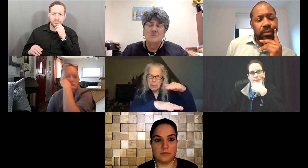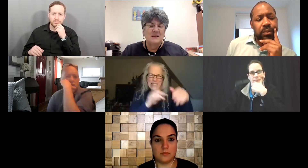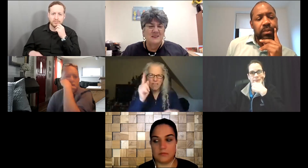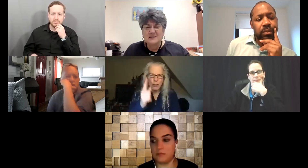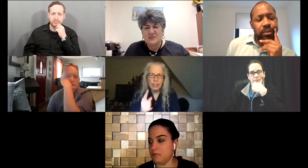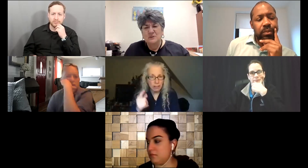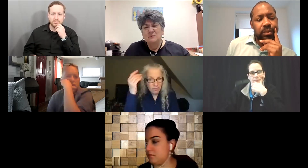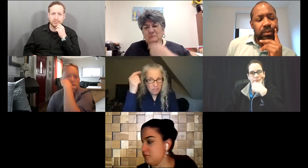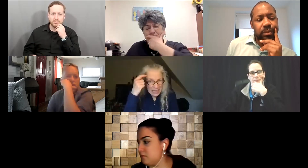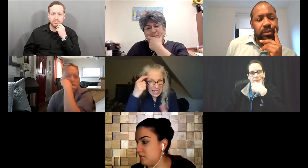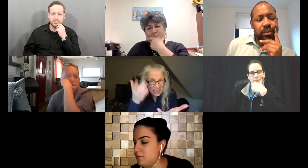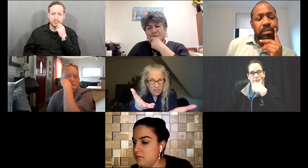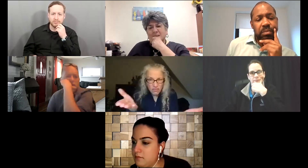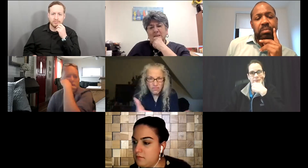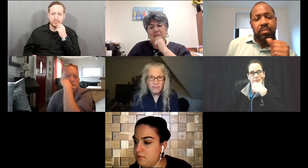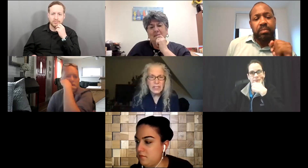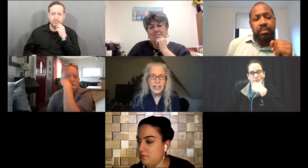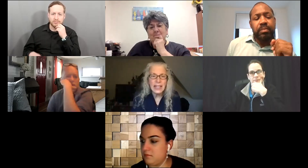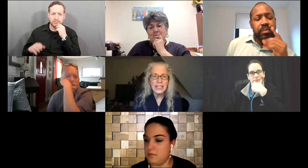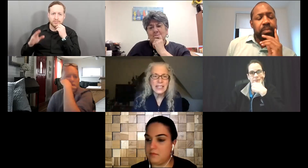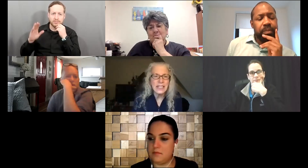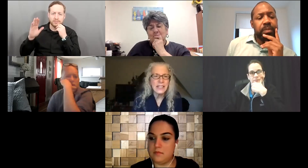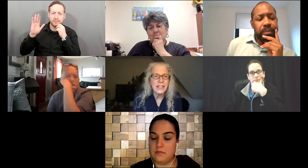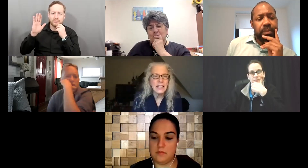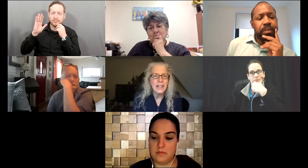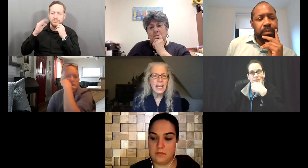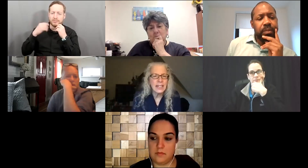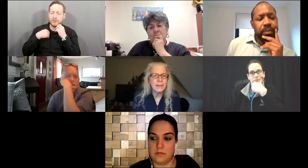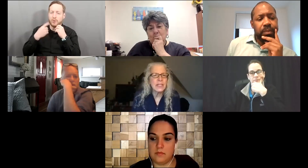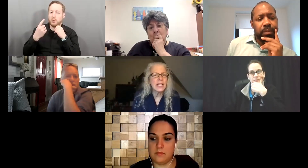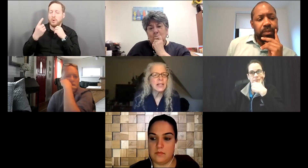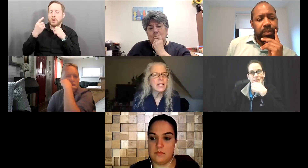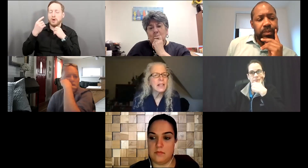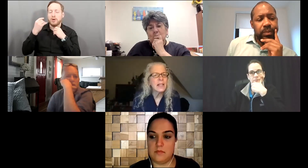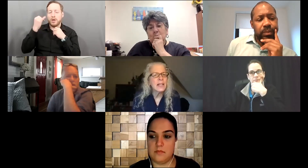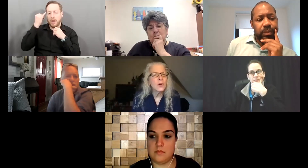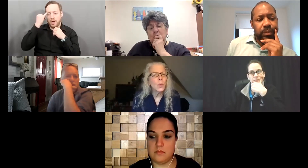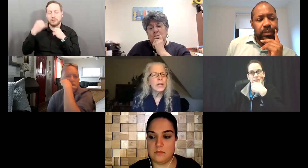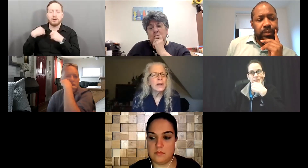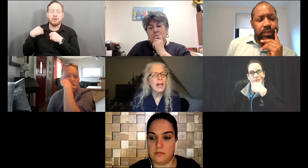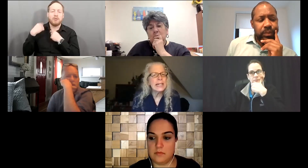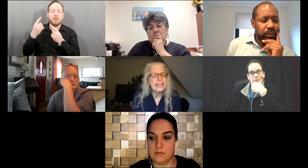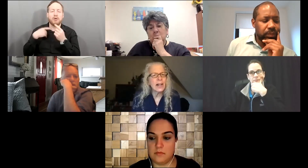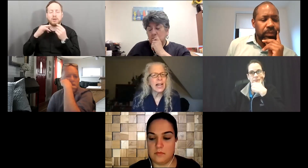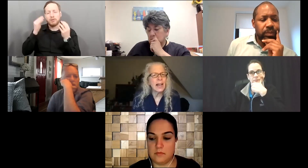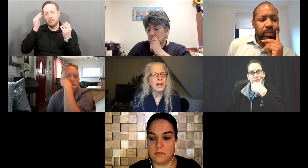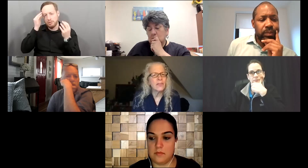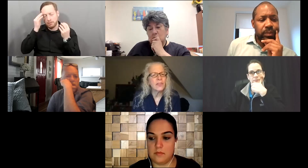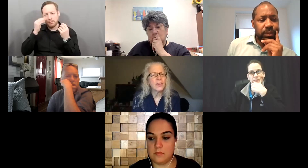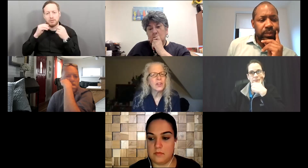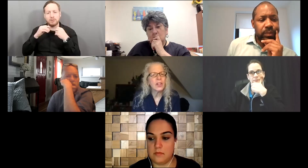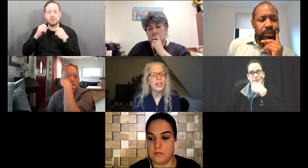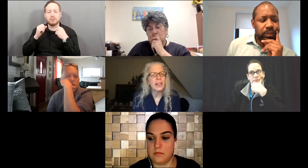Does that make sense to you? Yes, it does. And Tim's saying, one idea I